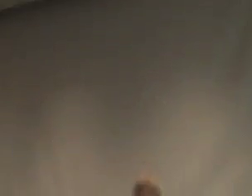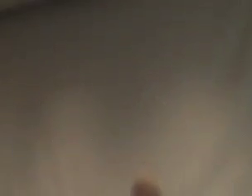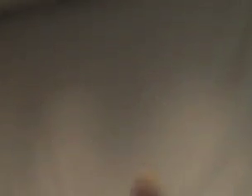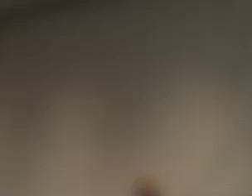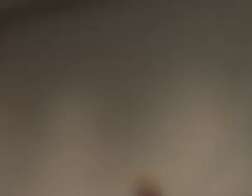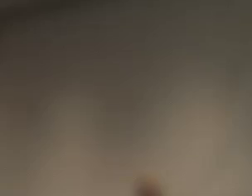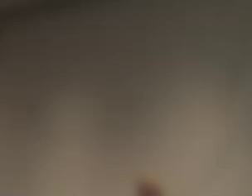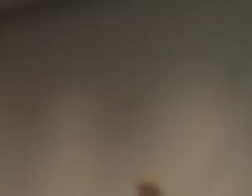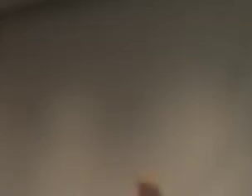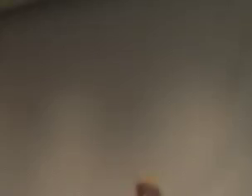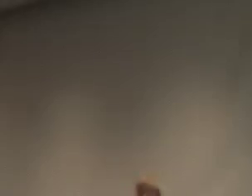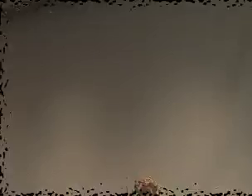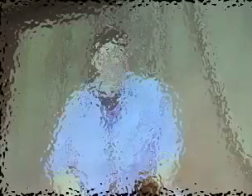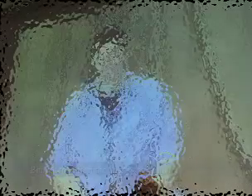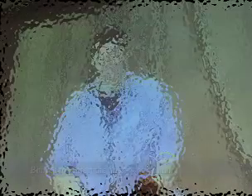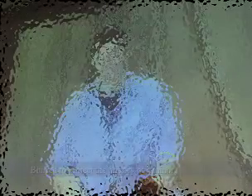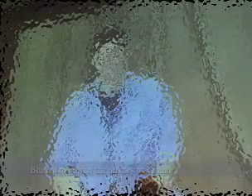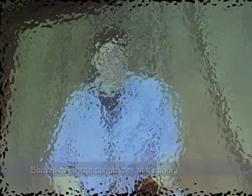I still don't get it means.